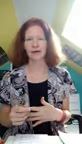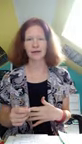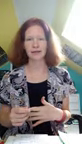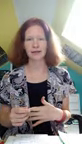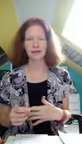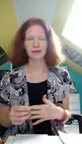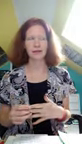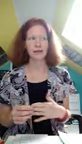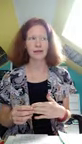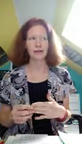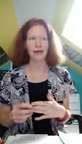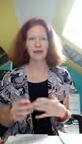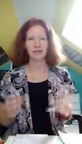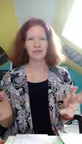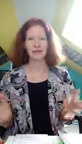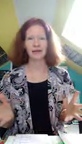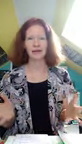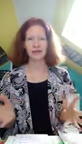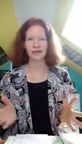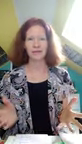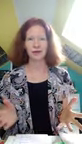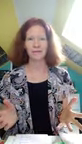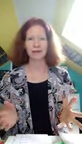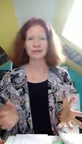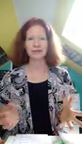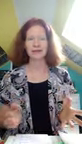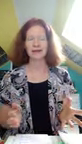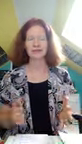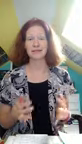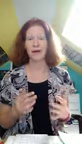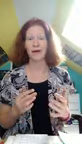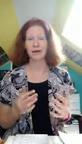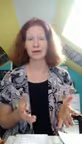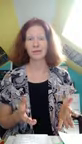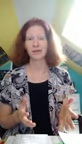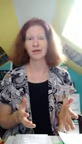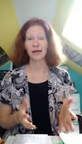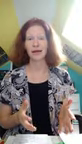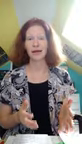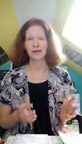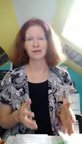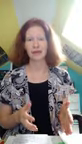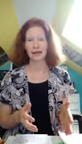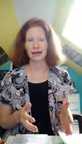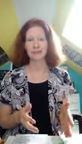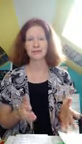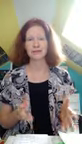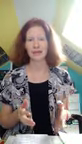now that everything is a need-to-know basis because it's how I communicate and understand a